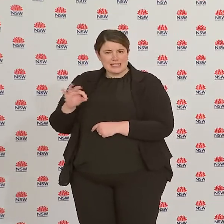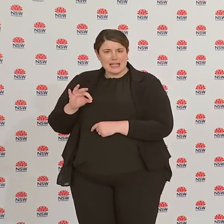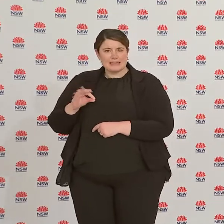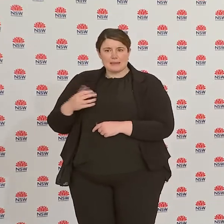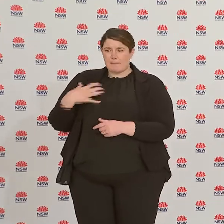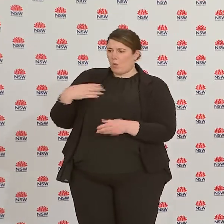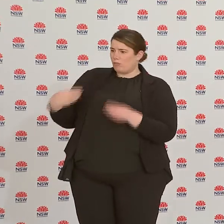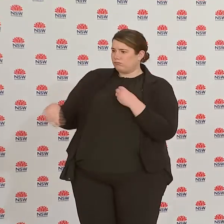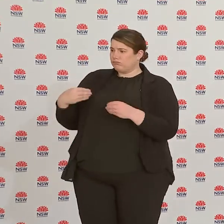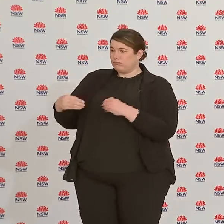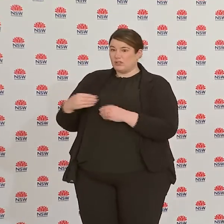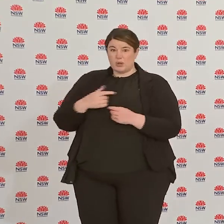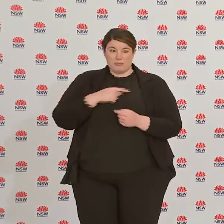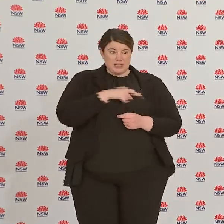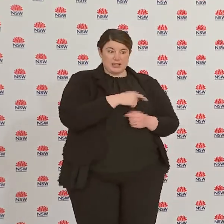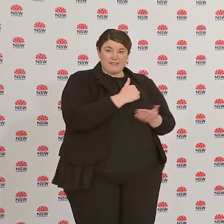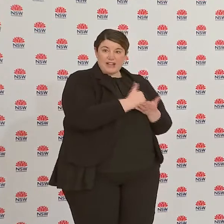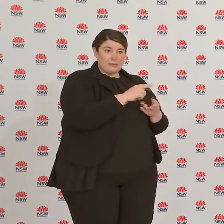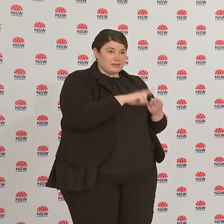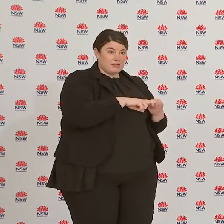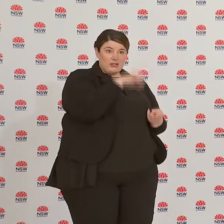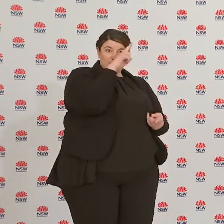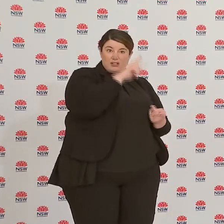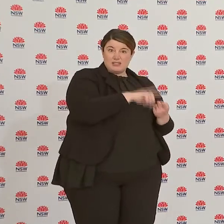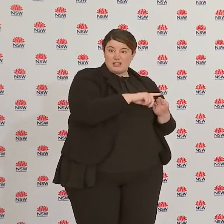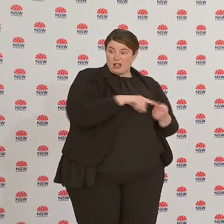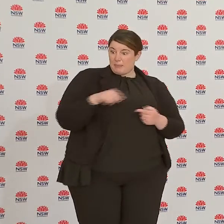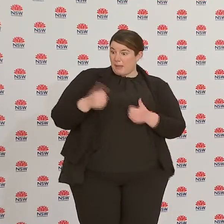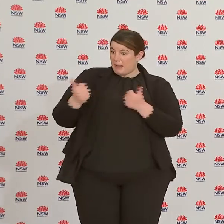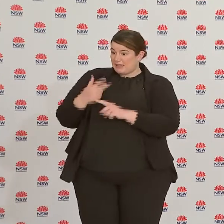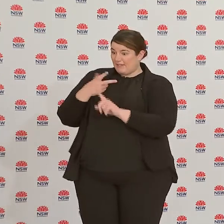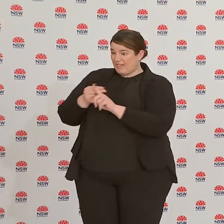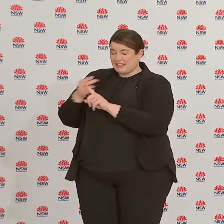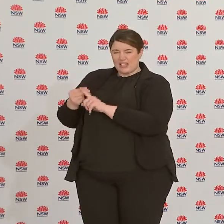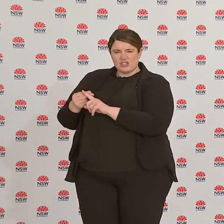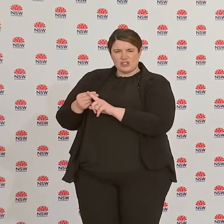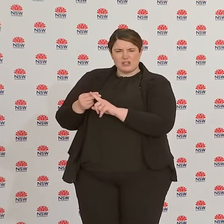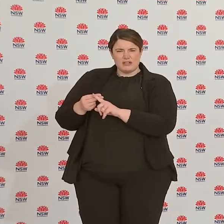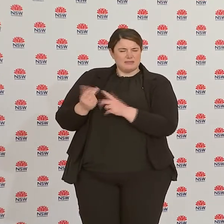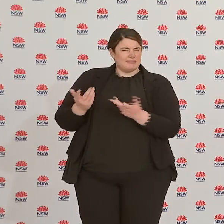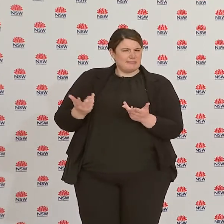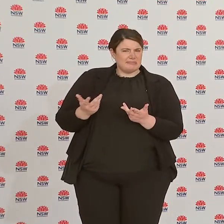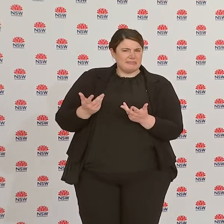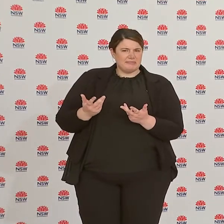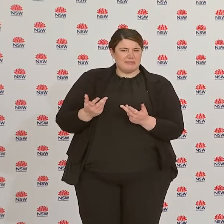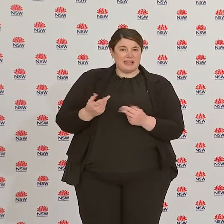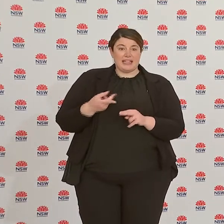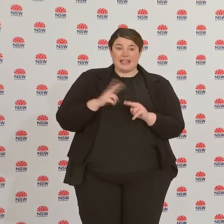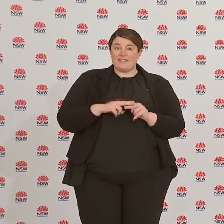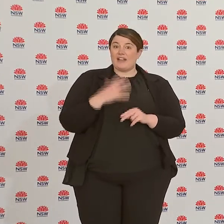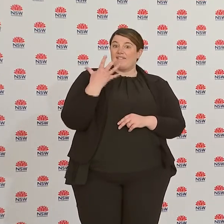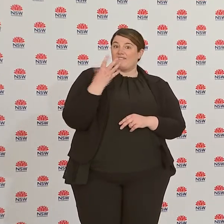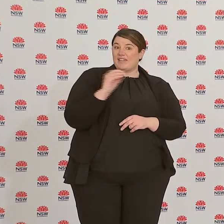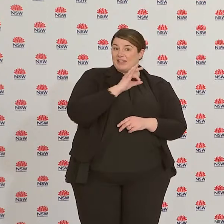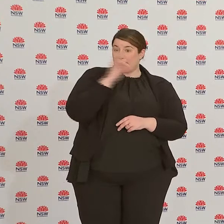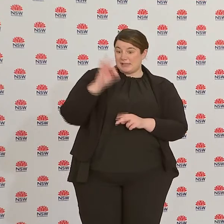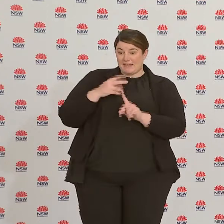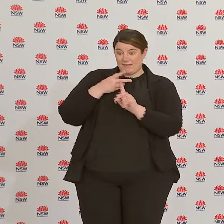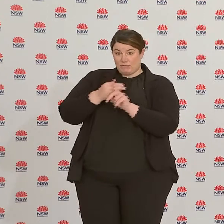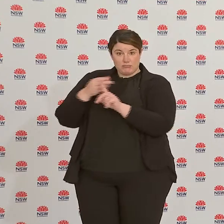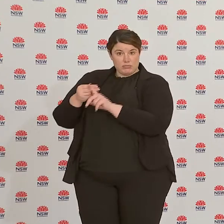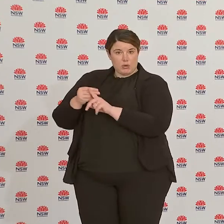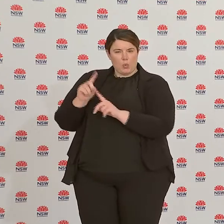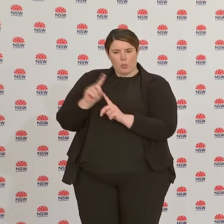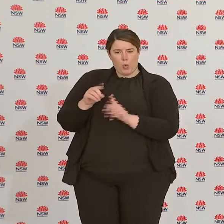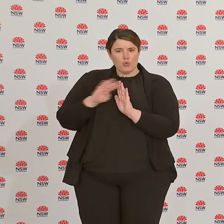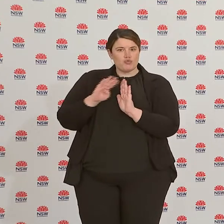freedoms, even if the case numbers do not get down to 0. In your view, what freedoms would we get at 50% vaccination coverage if the